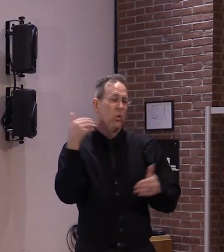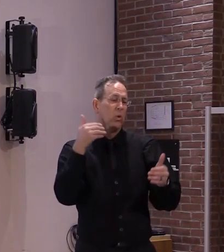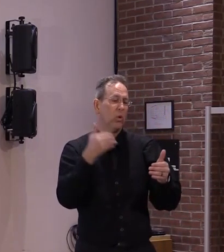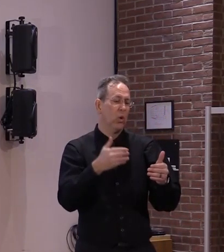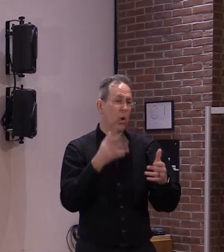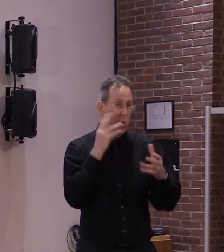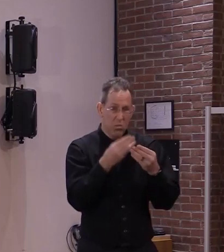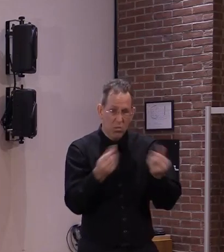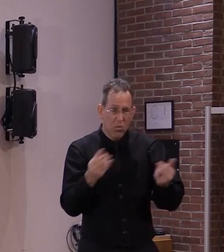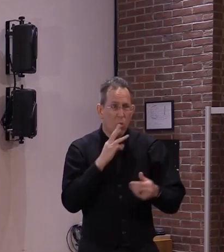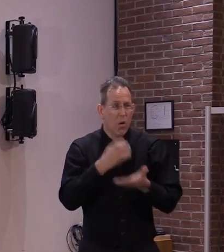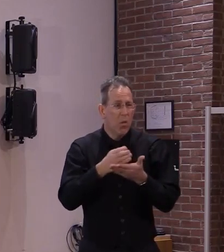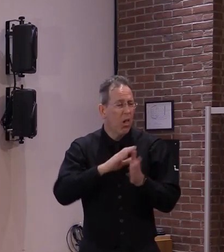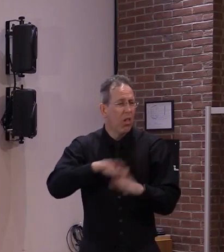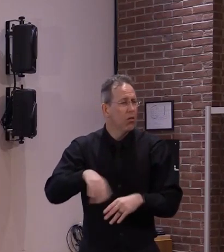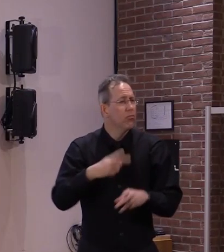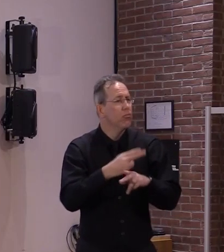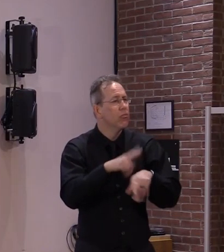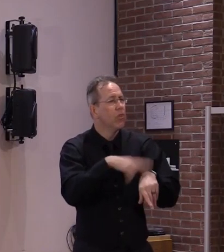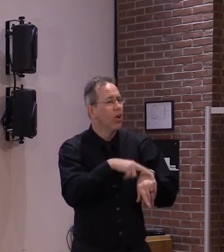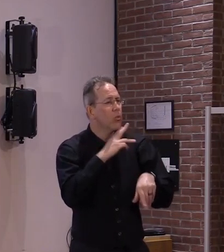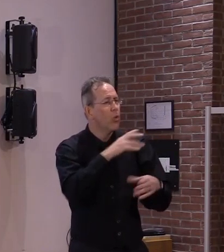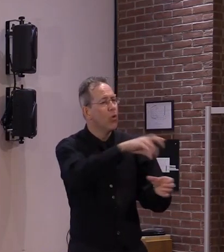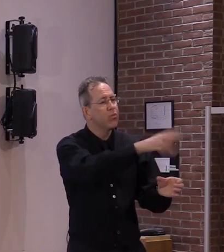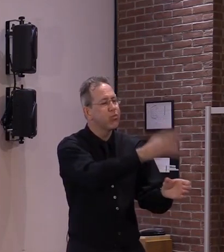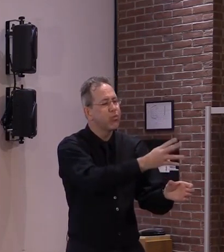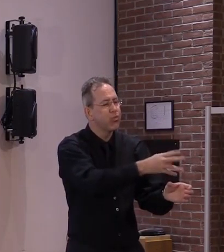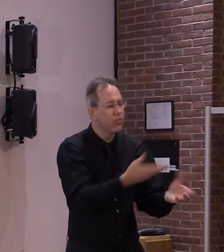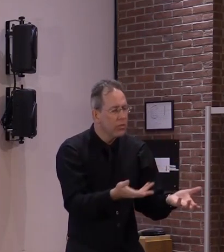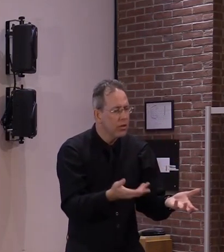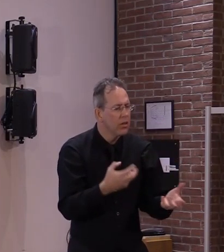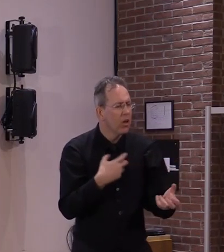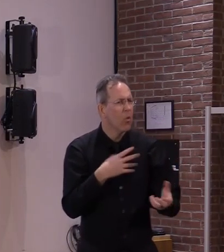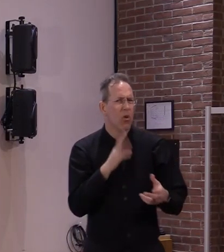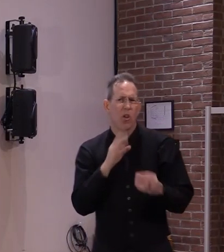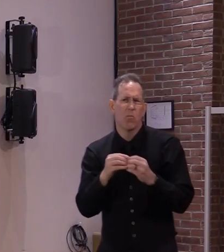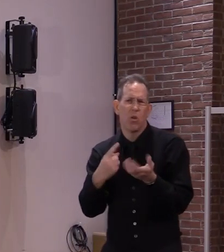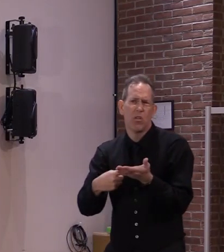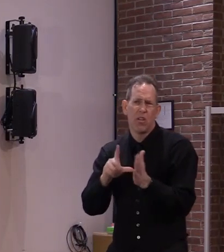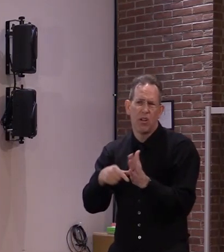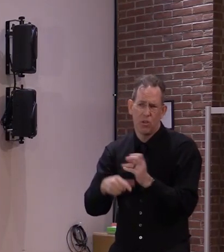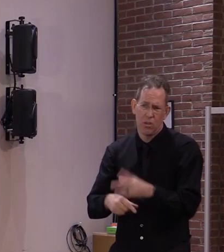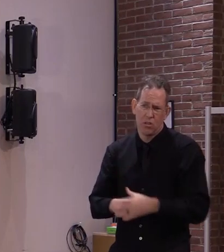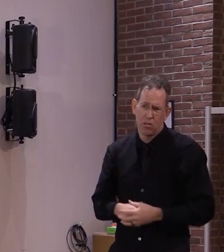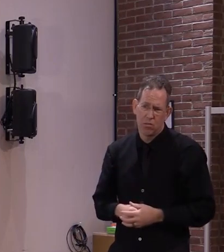additional detail. Great. Thank you very much. I appreciate it, and so do the parents in our community.